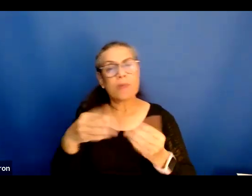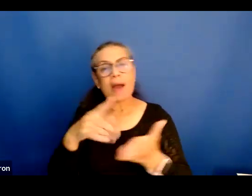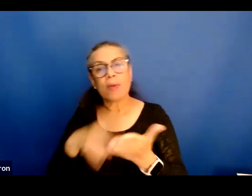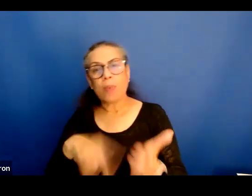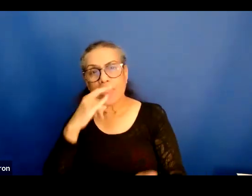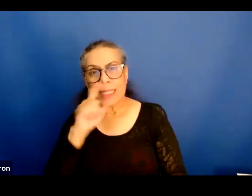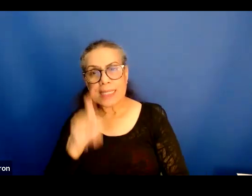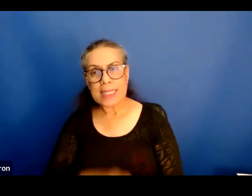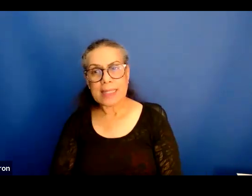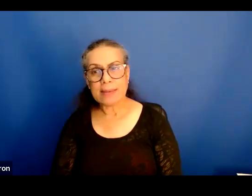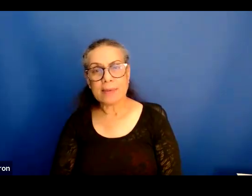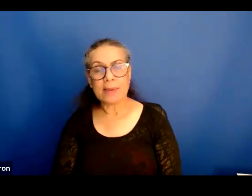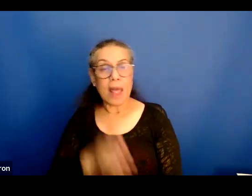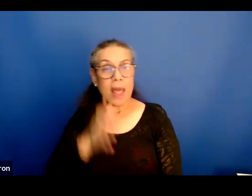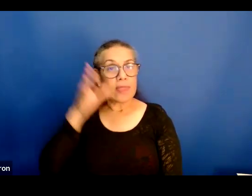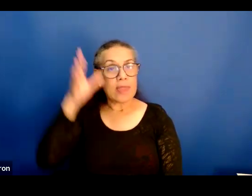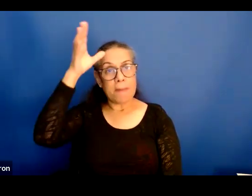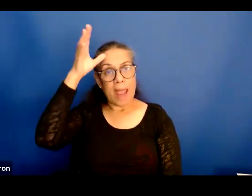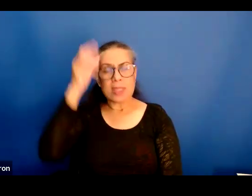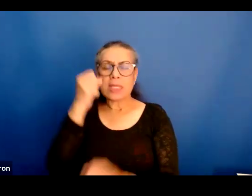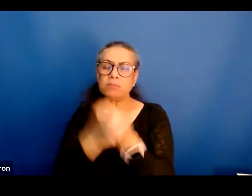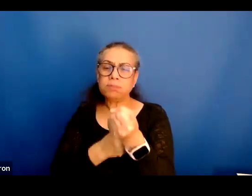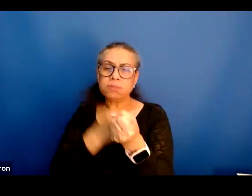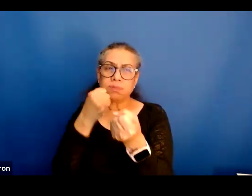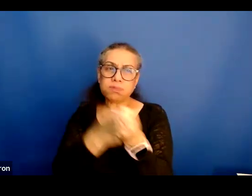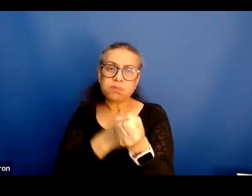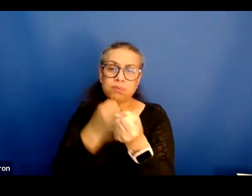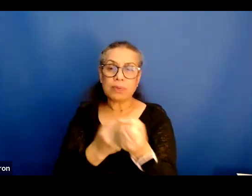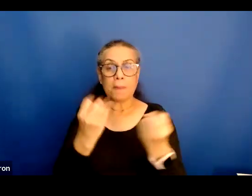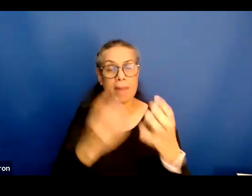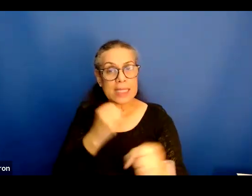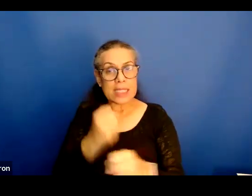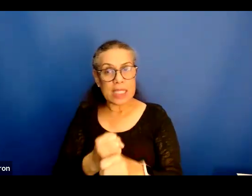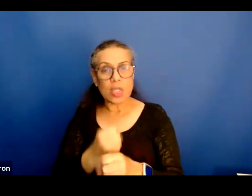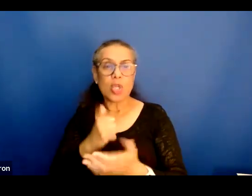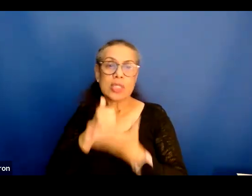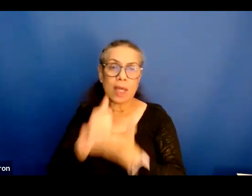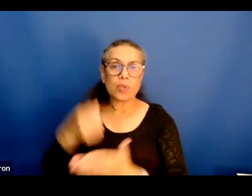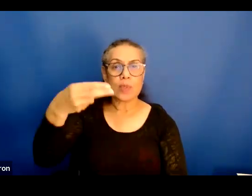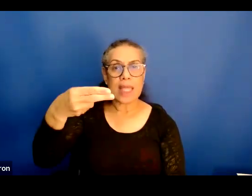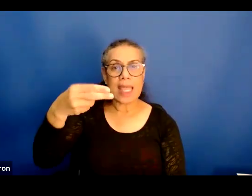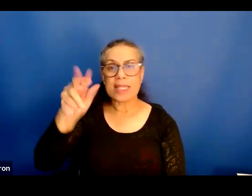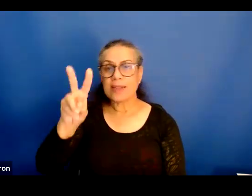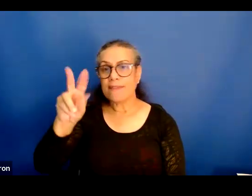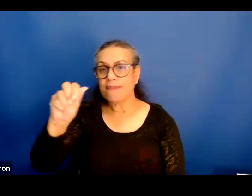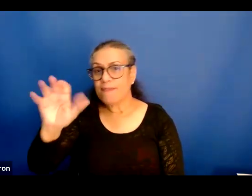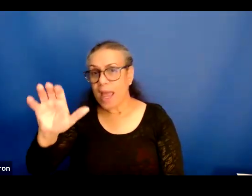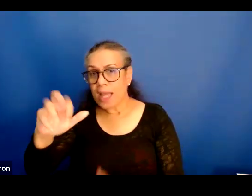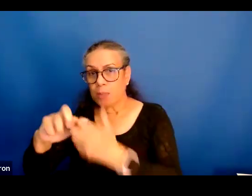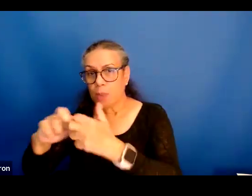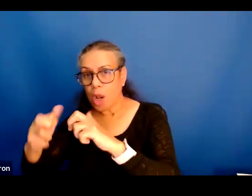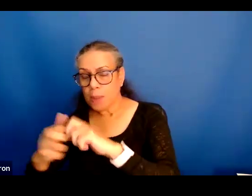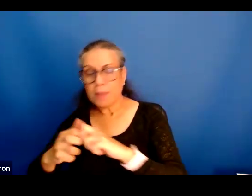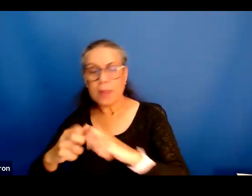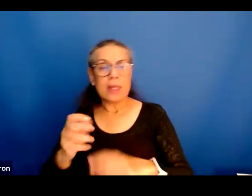for. Parents at Lee Academy have been advocating for many years to address issues with the HVAC system, to address issues with the building, to